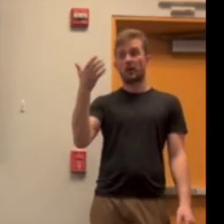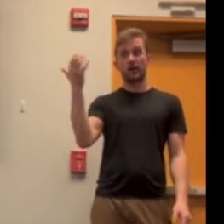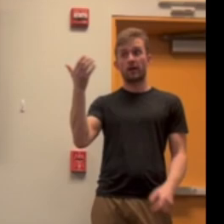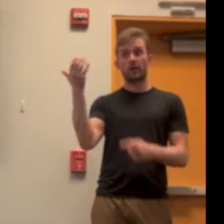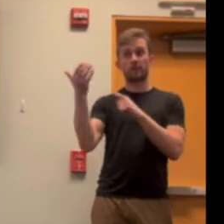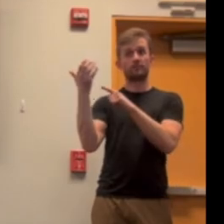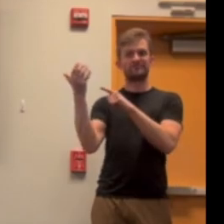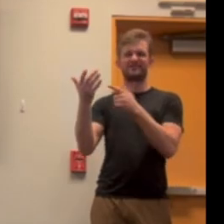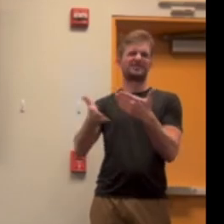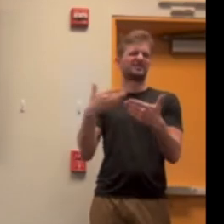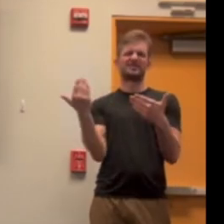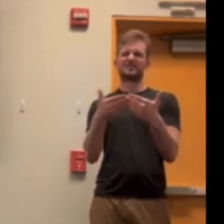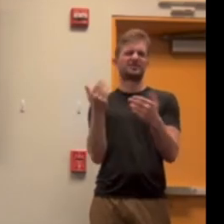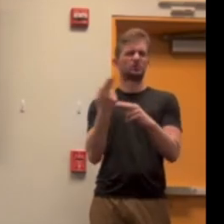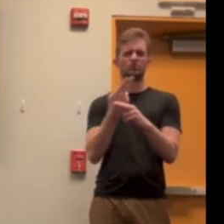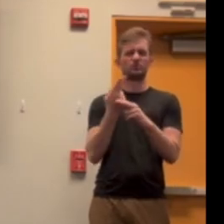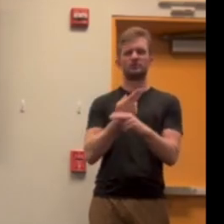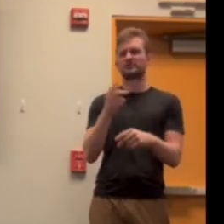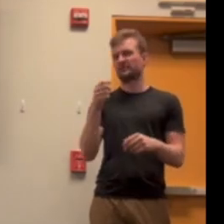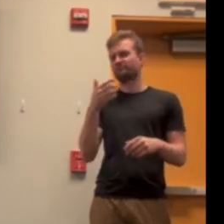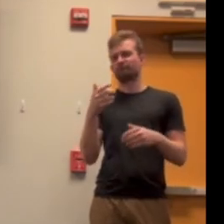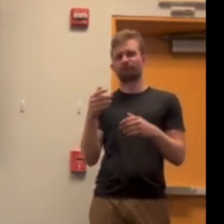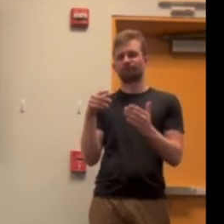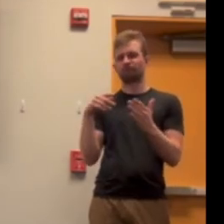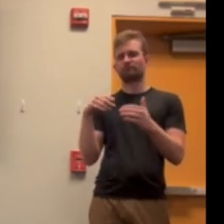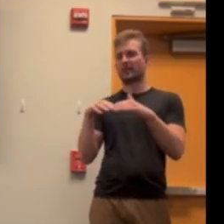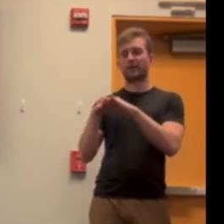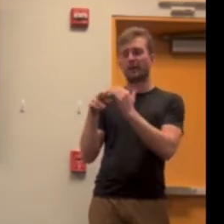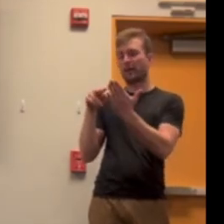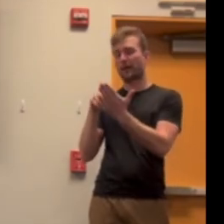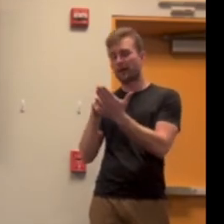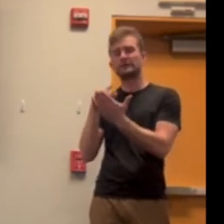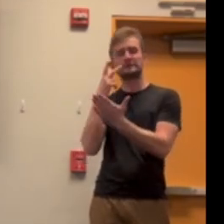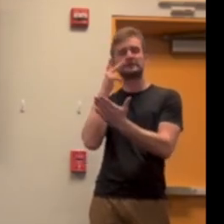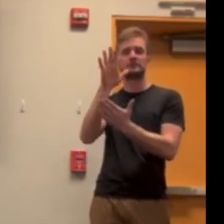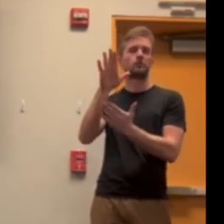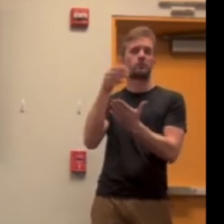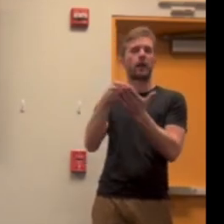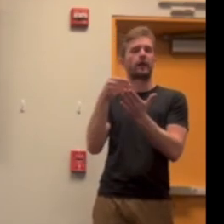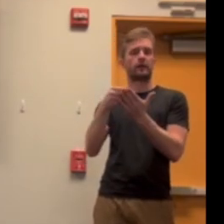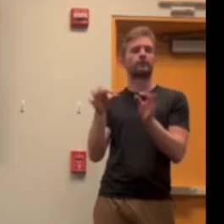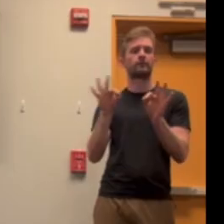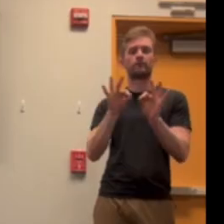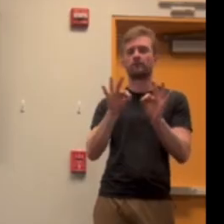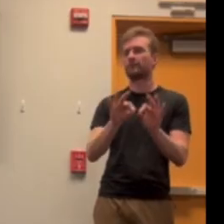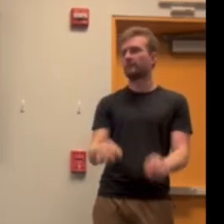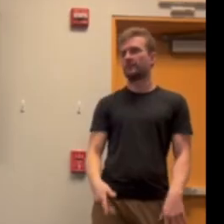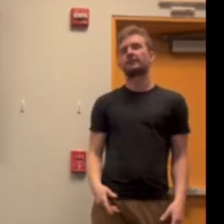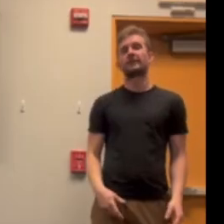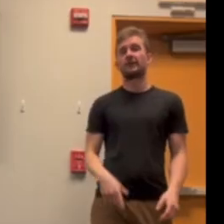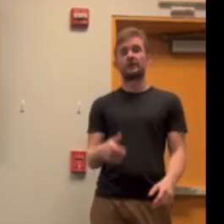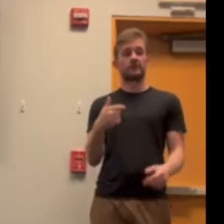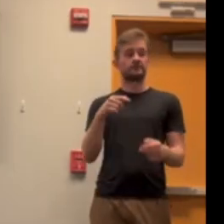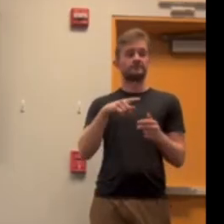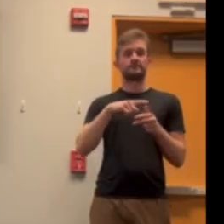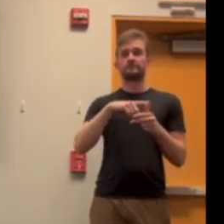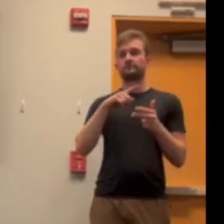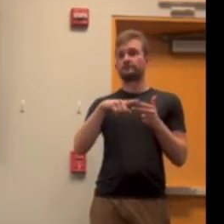things. And then, like I was saying, we offer lower interest rates than banks. We can usually beat out car loan